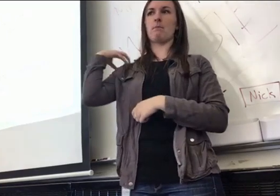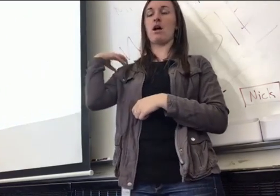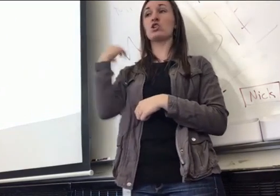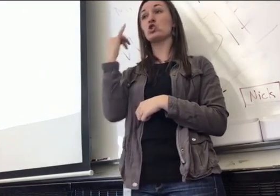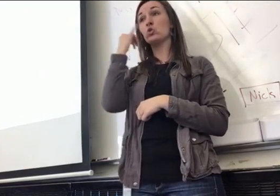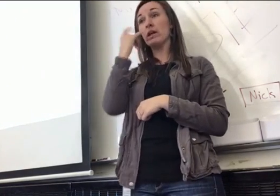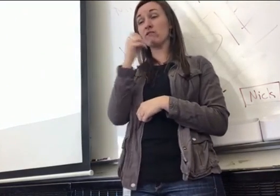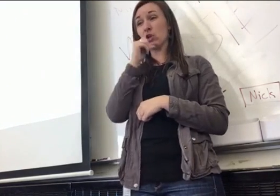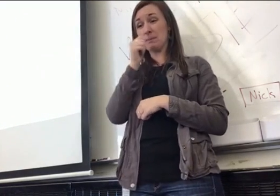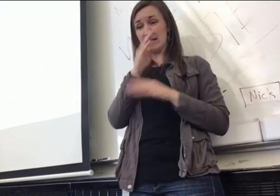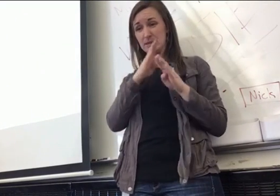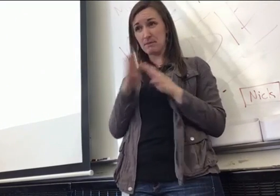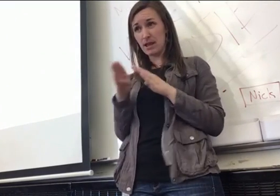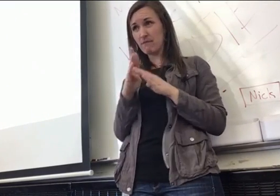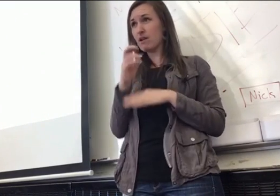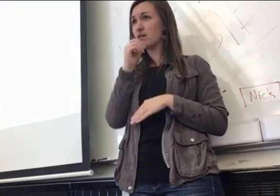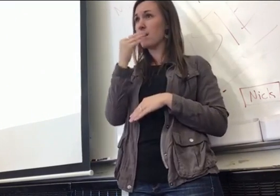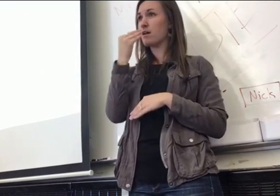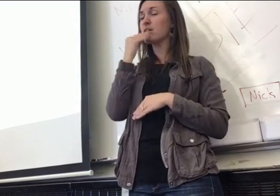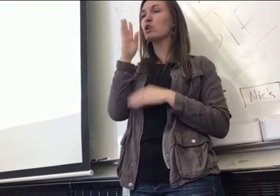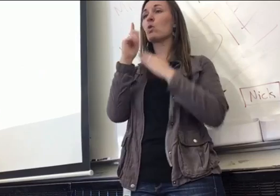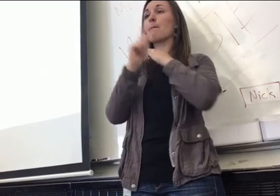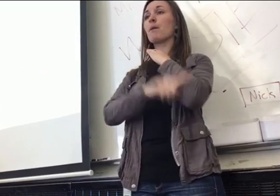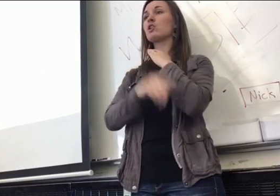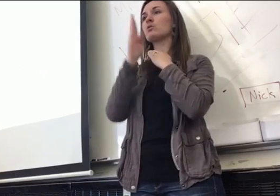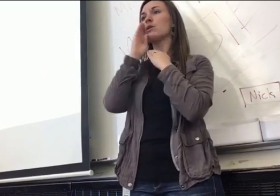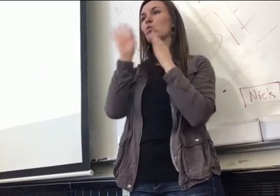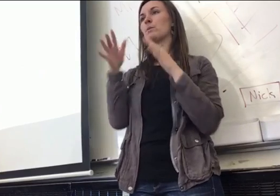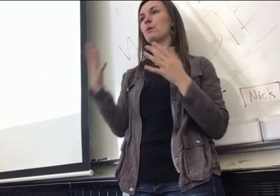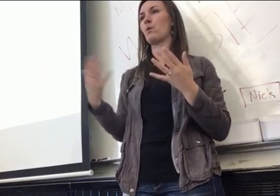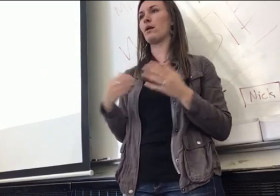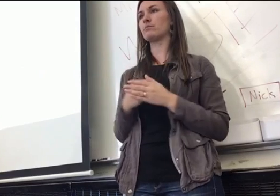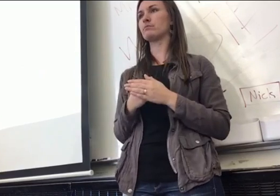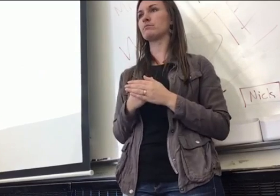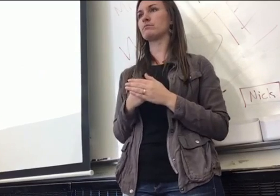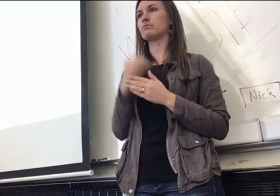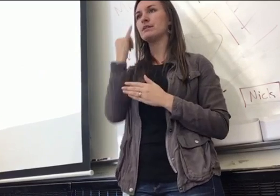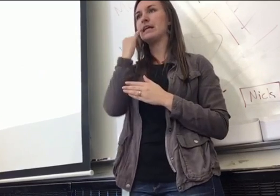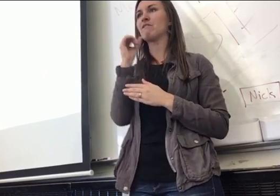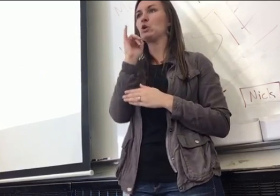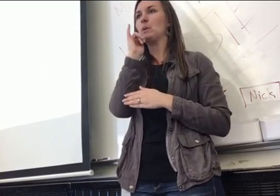as not eating, what would your punishments be? Go ahead and flip to the next one.